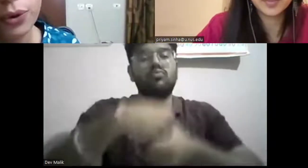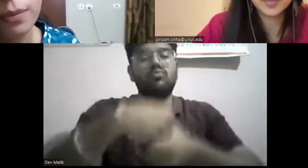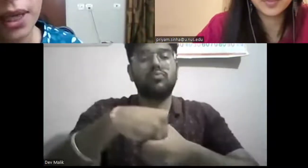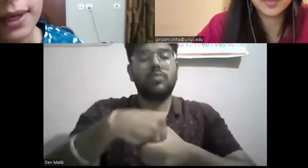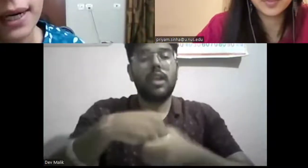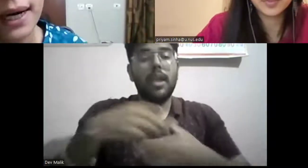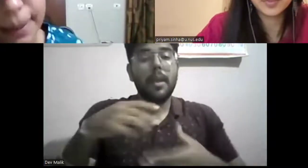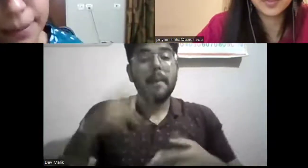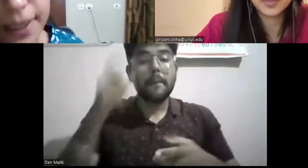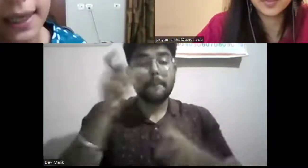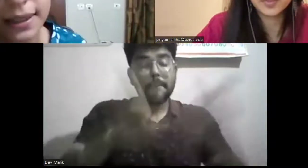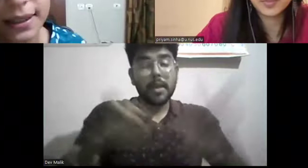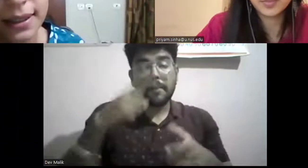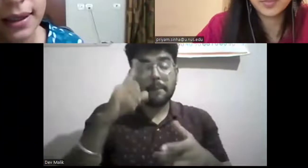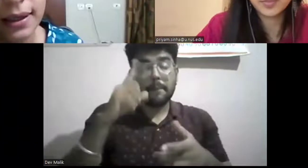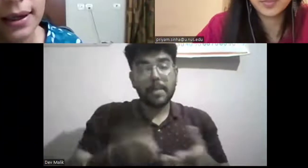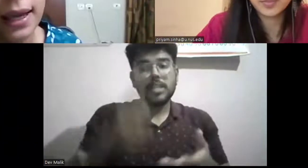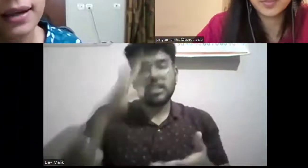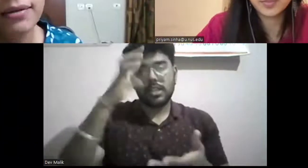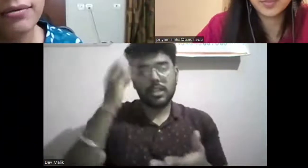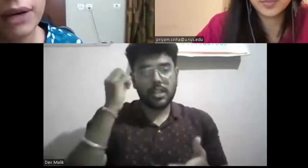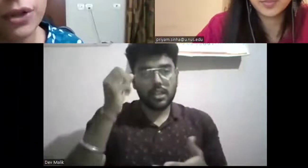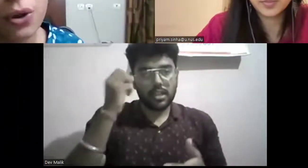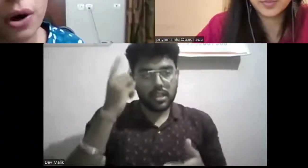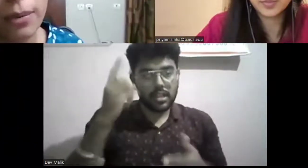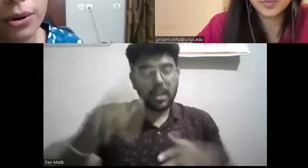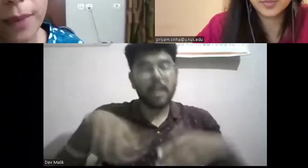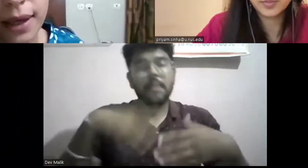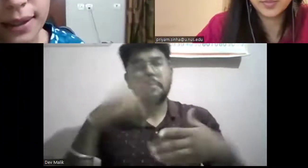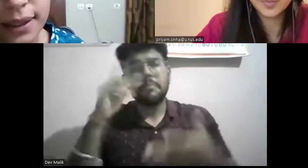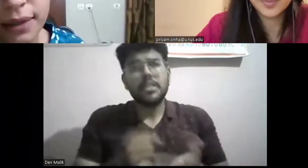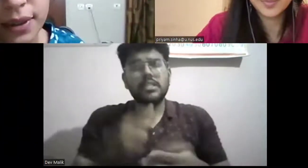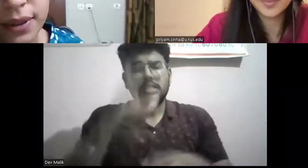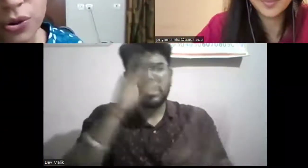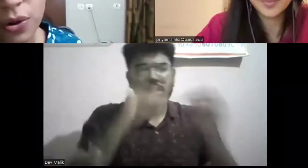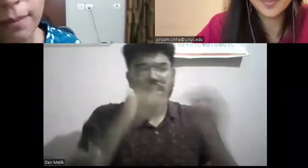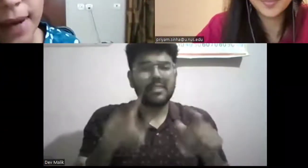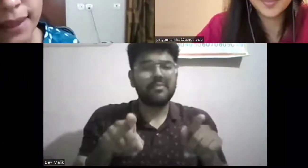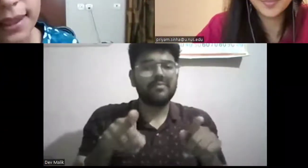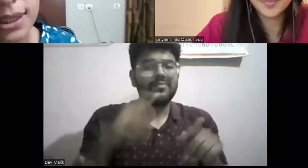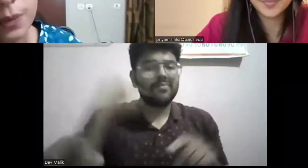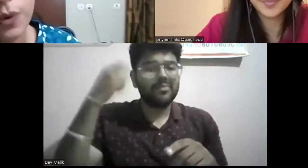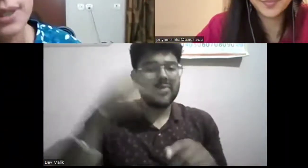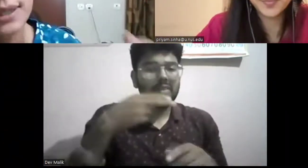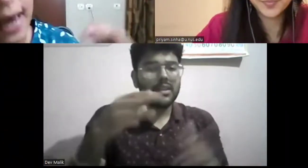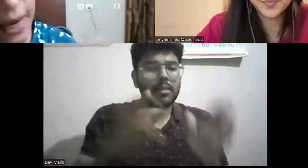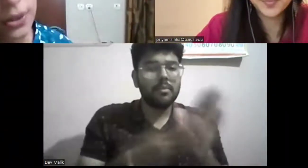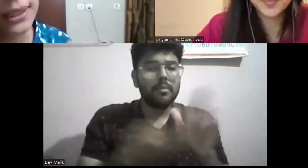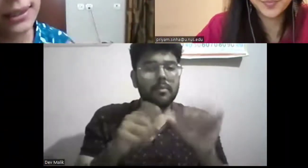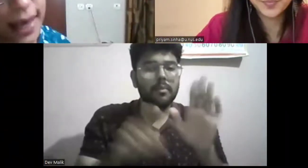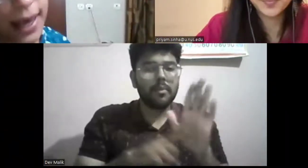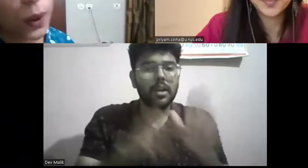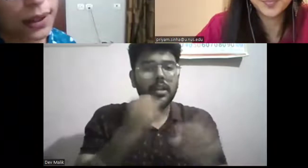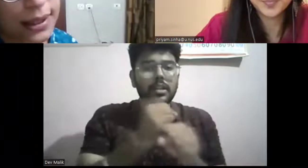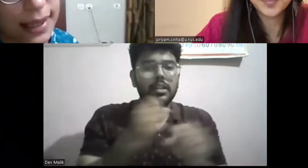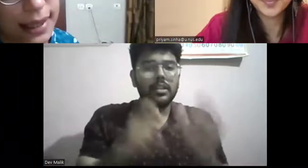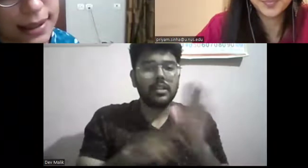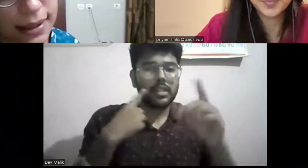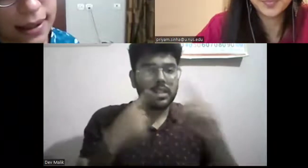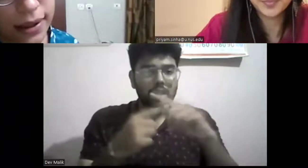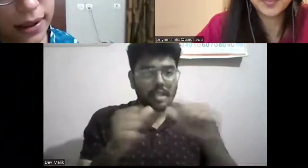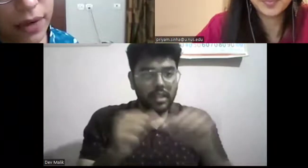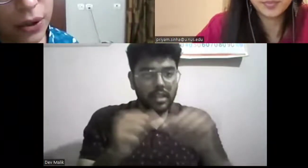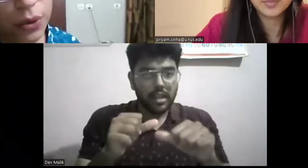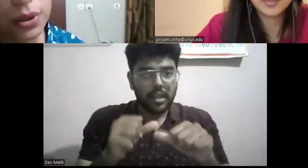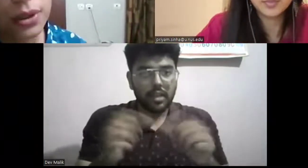of, even attempting it. Like when we talk about Margarita with a Straw, Malini Chip was actually there on the